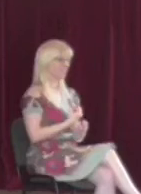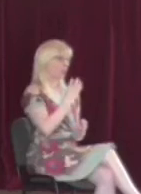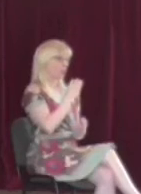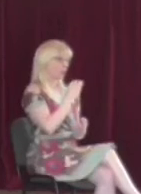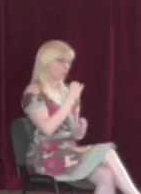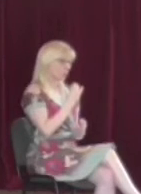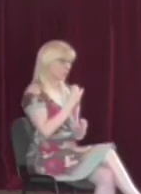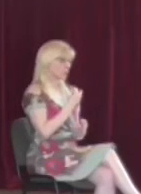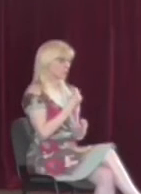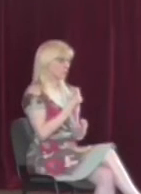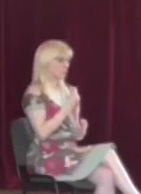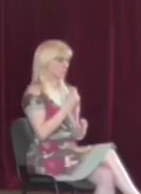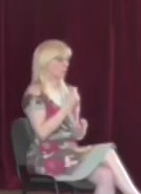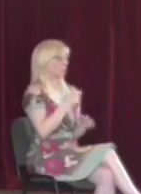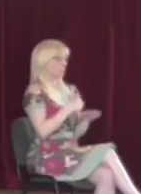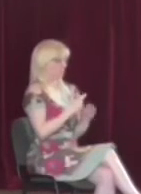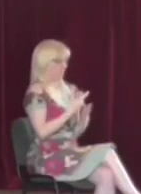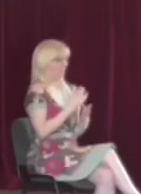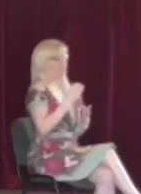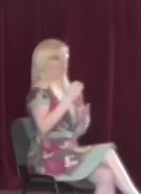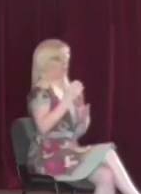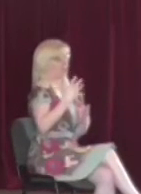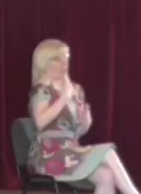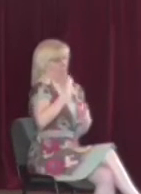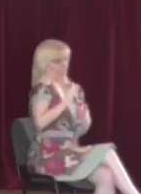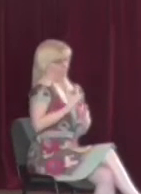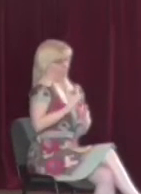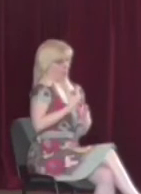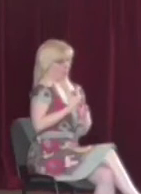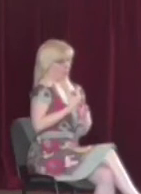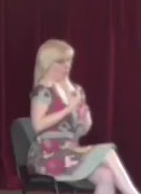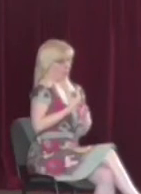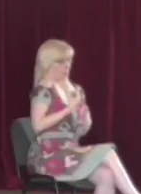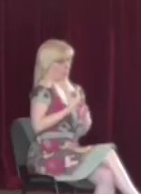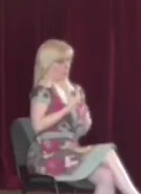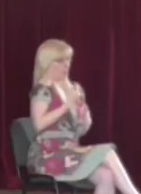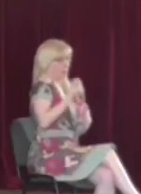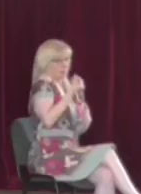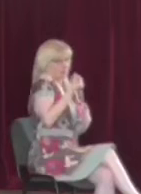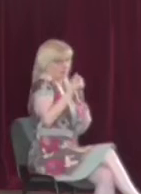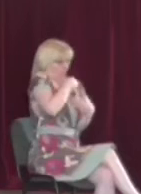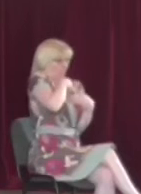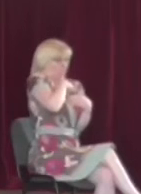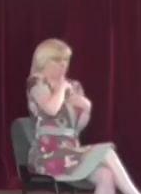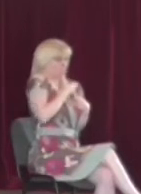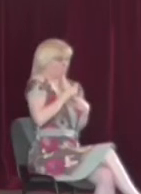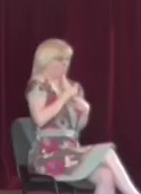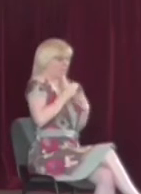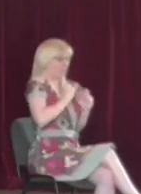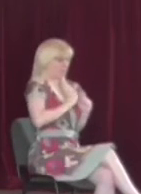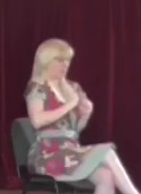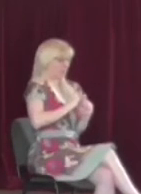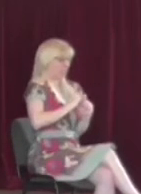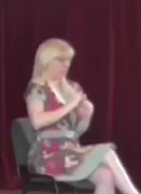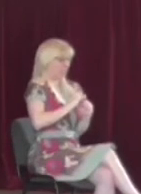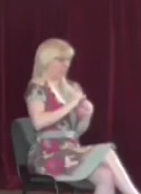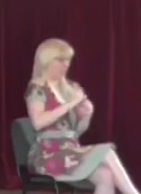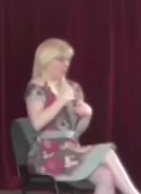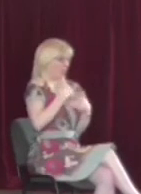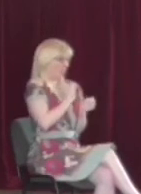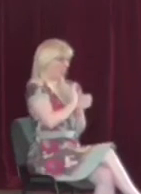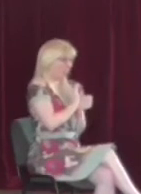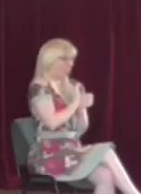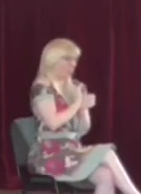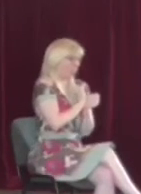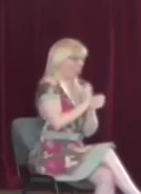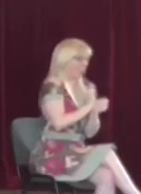Whatever were my gains, to me I now consider loss for the sake of Christ. What is more,